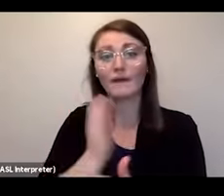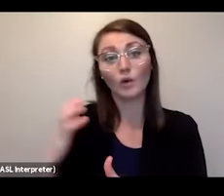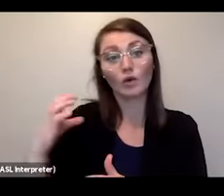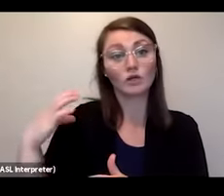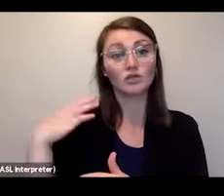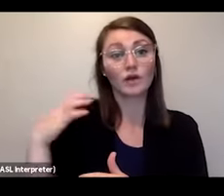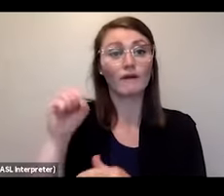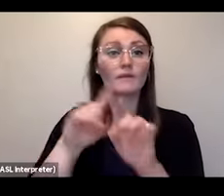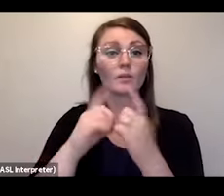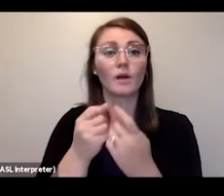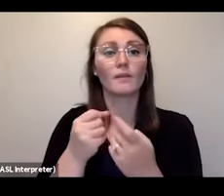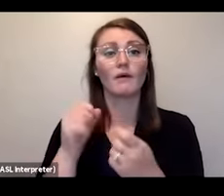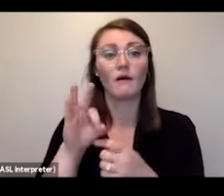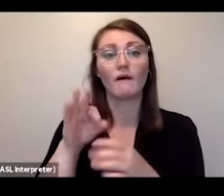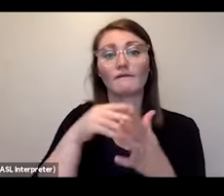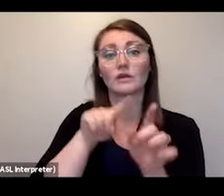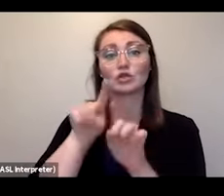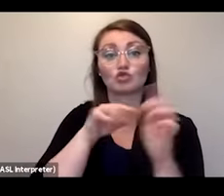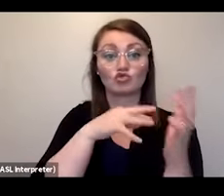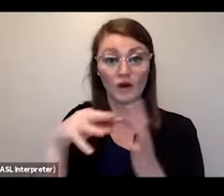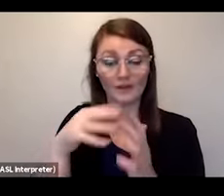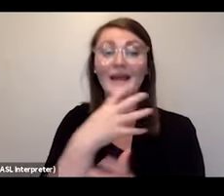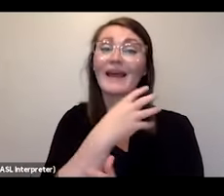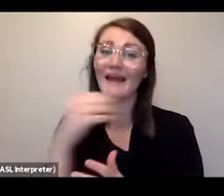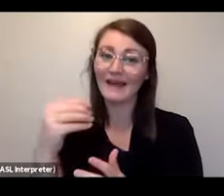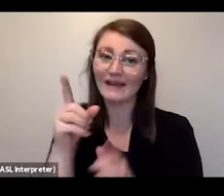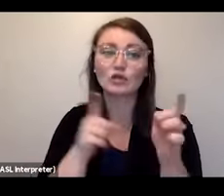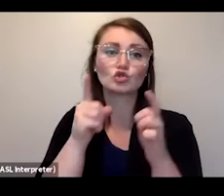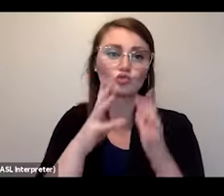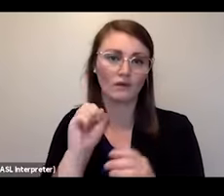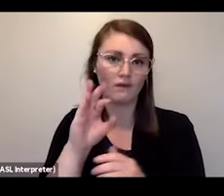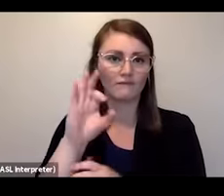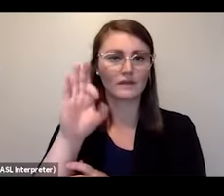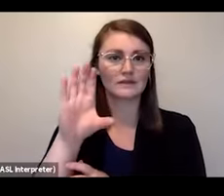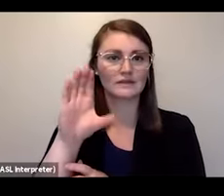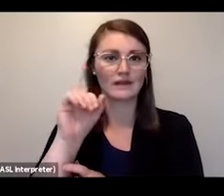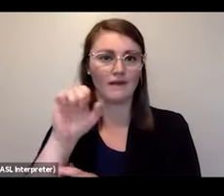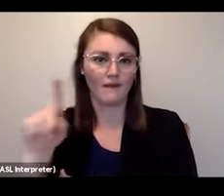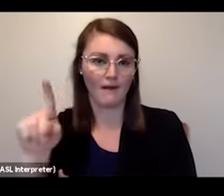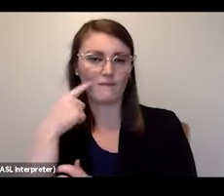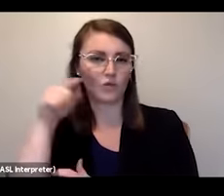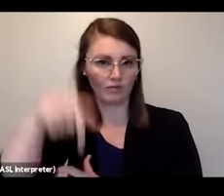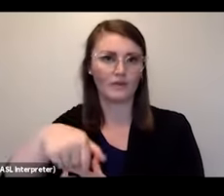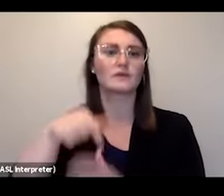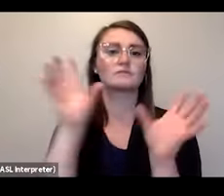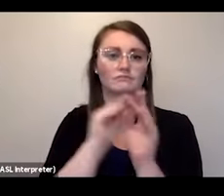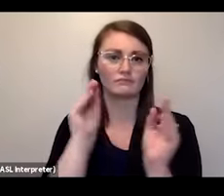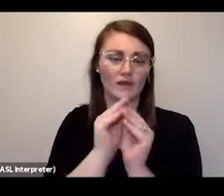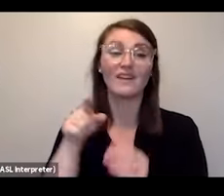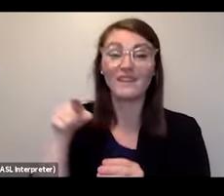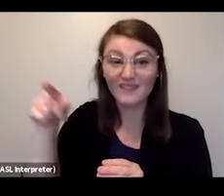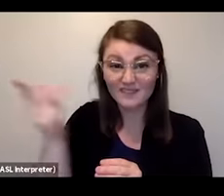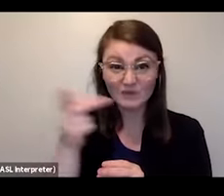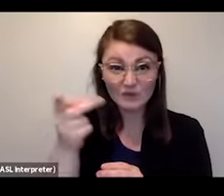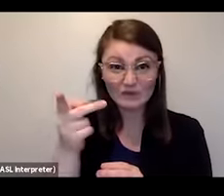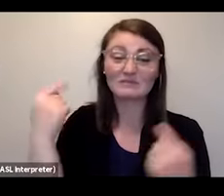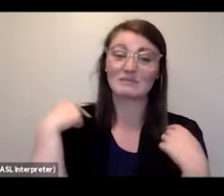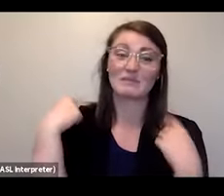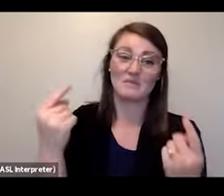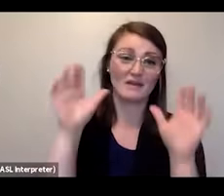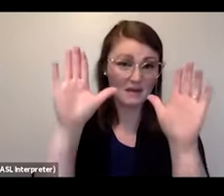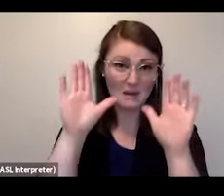and Distinguished Professor Dr. John Beacom, Director of CCAPP. Without their dedication to inclusion and unwavering support of accessible